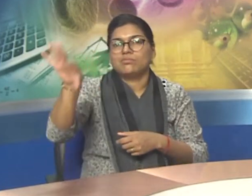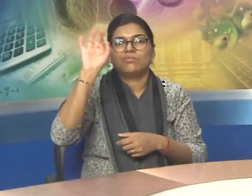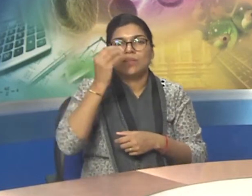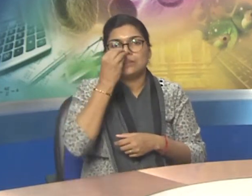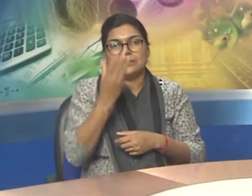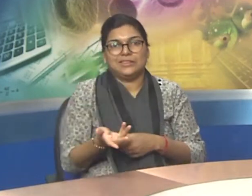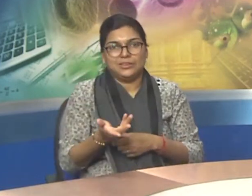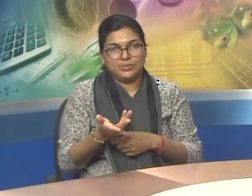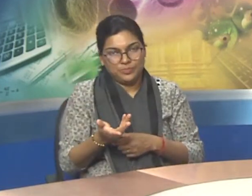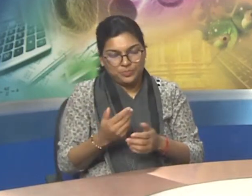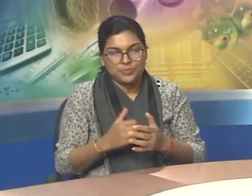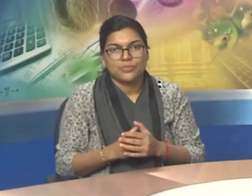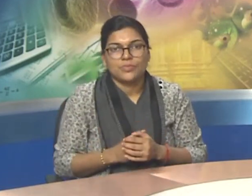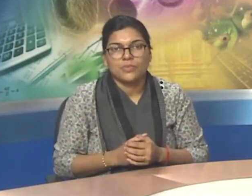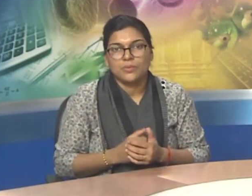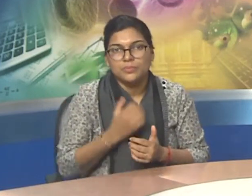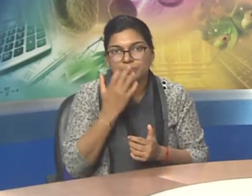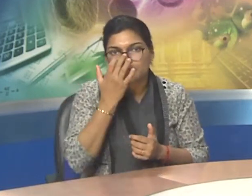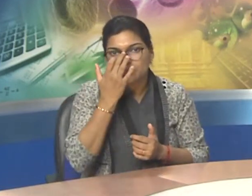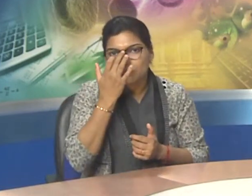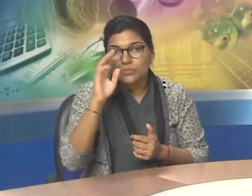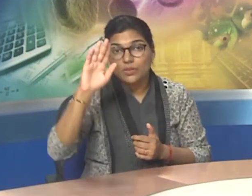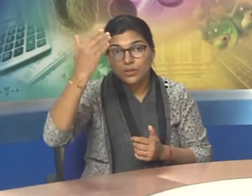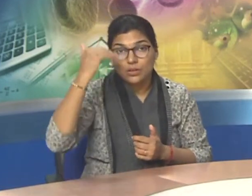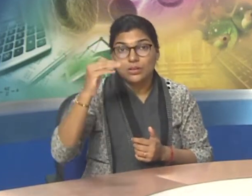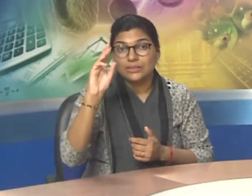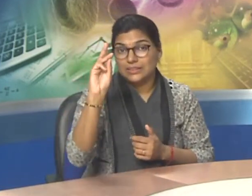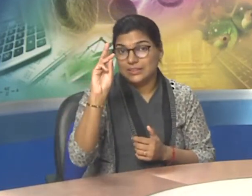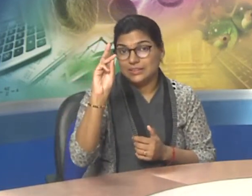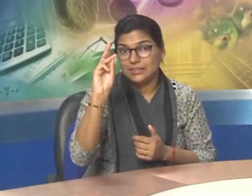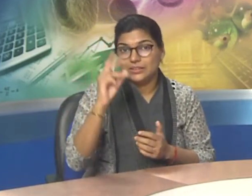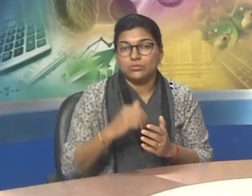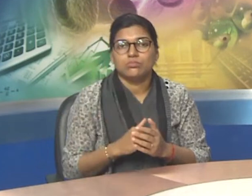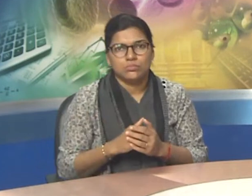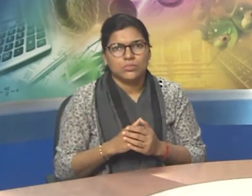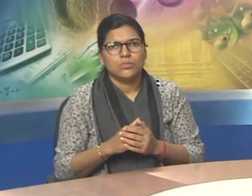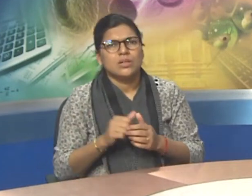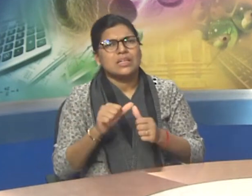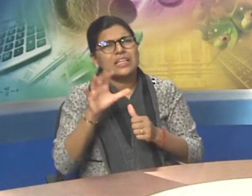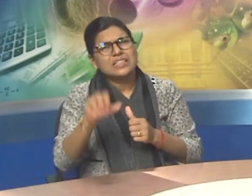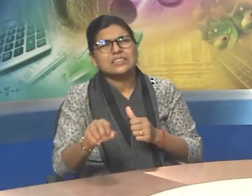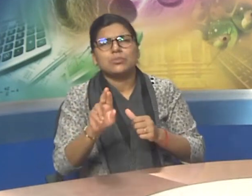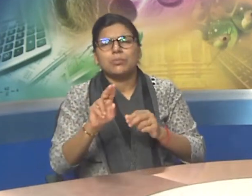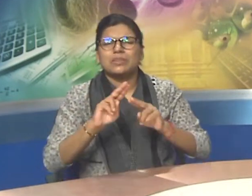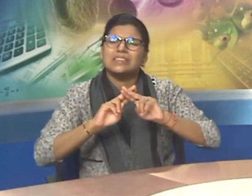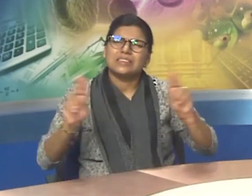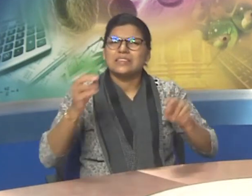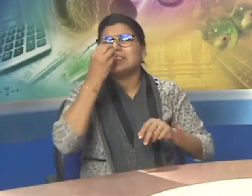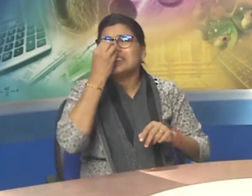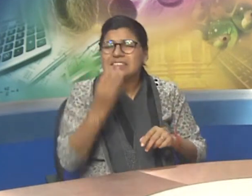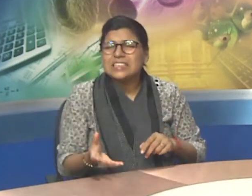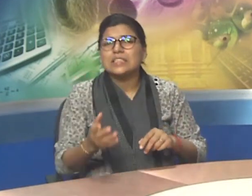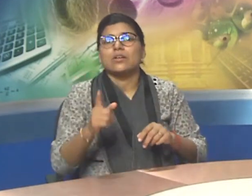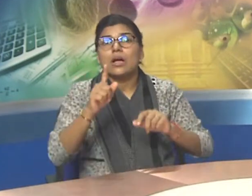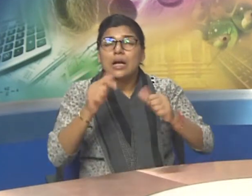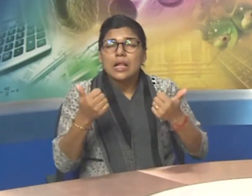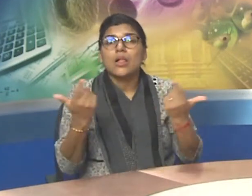easy to search and look for any book. The third important implication is the easy